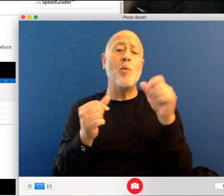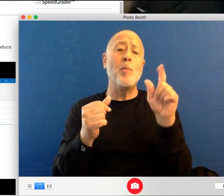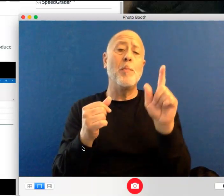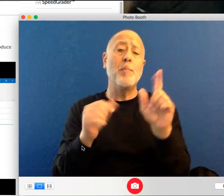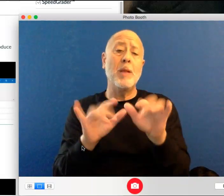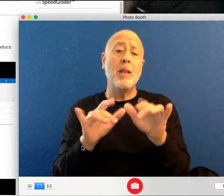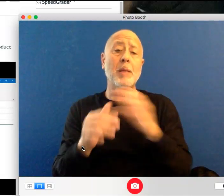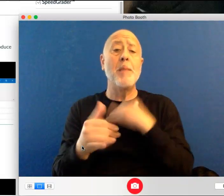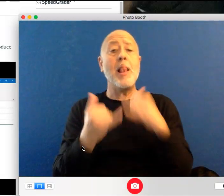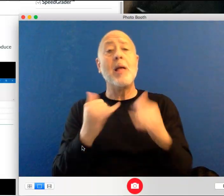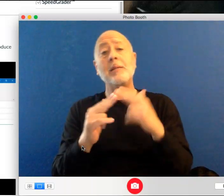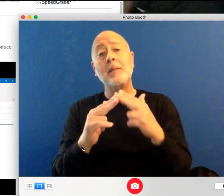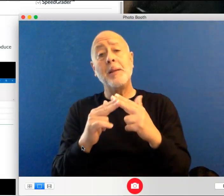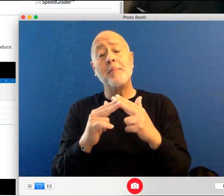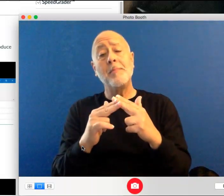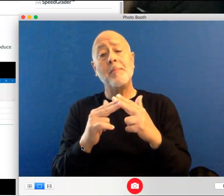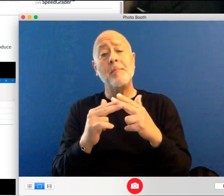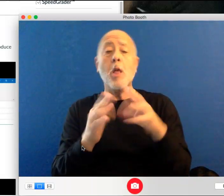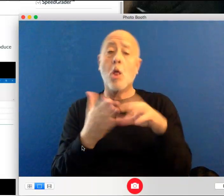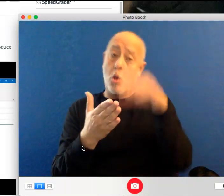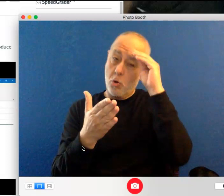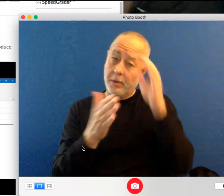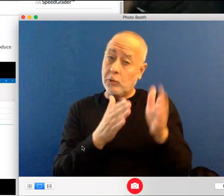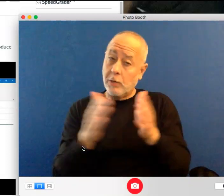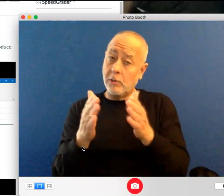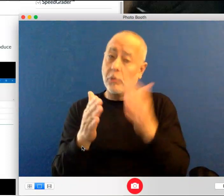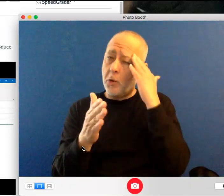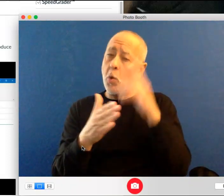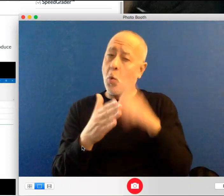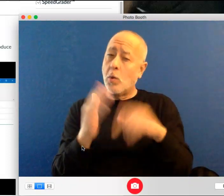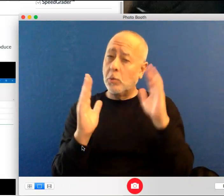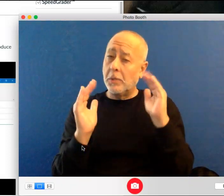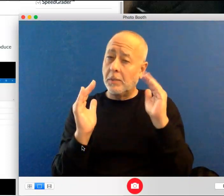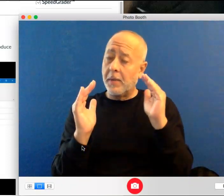name and learning strategies so they know what to expect.